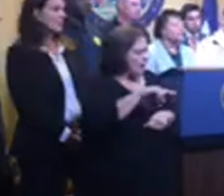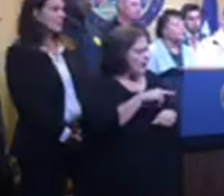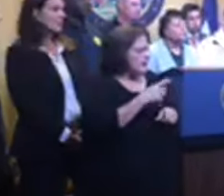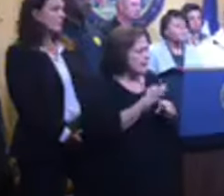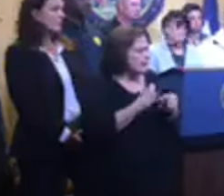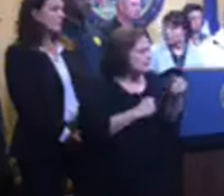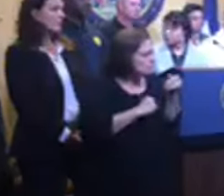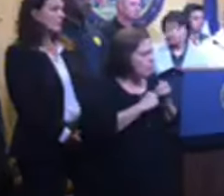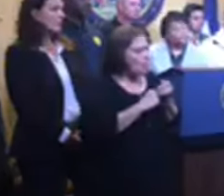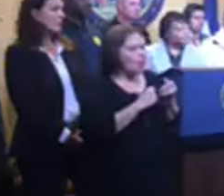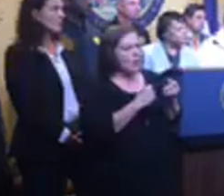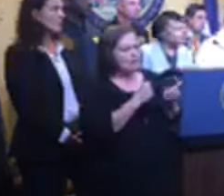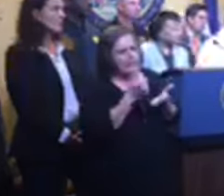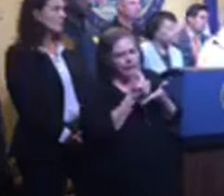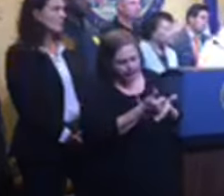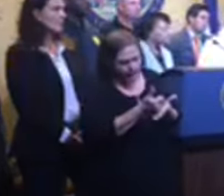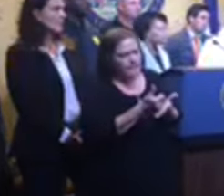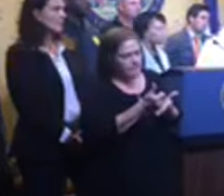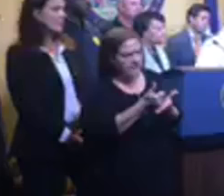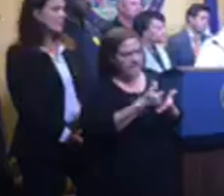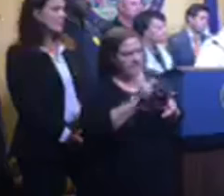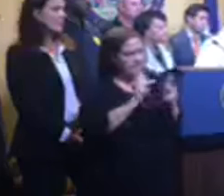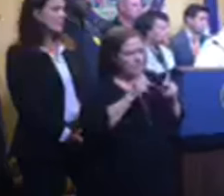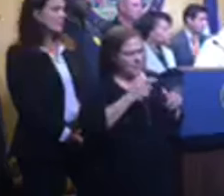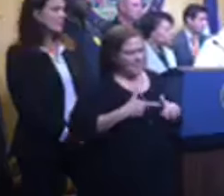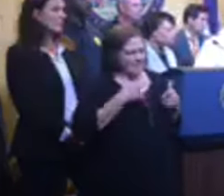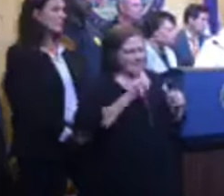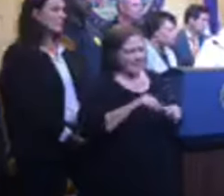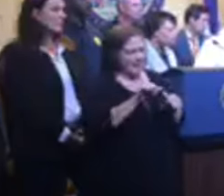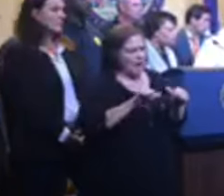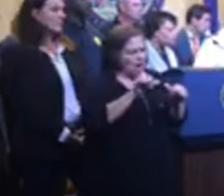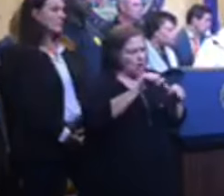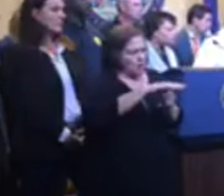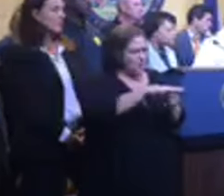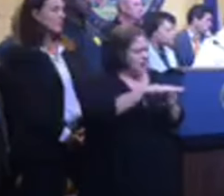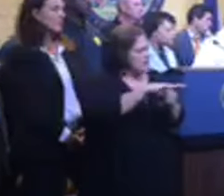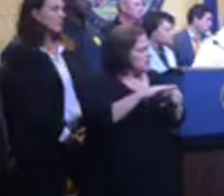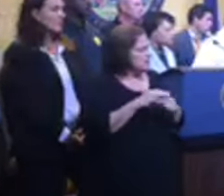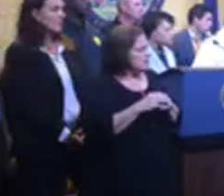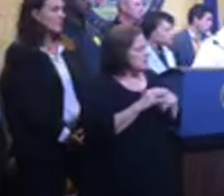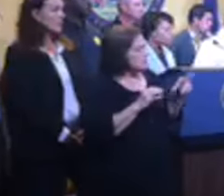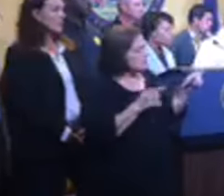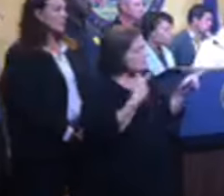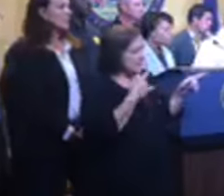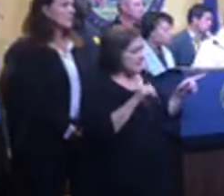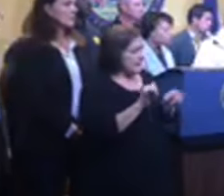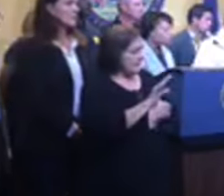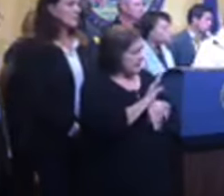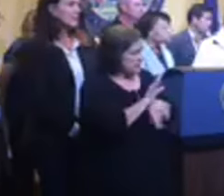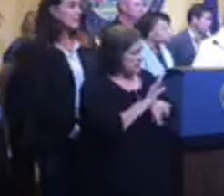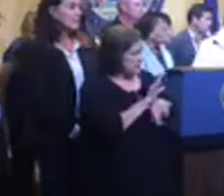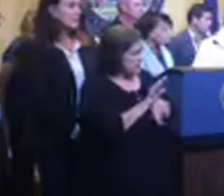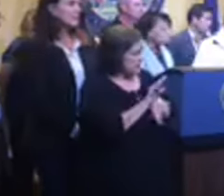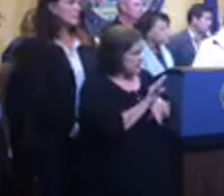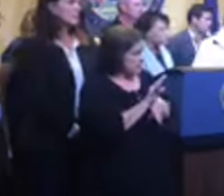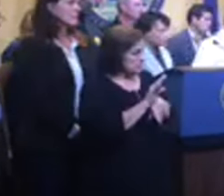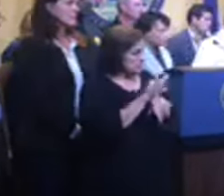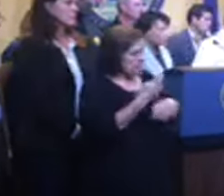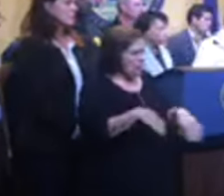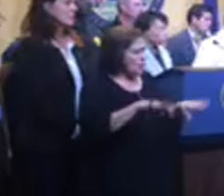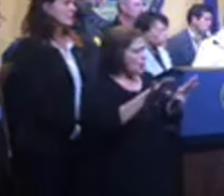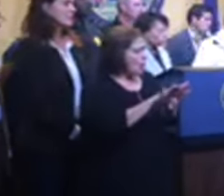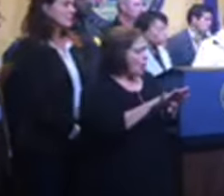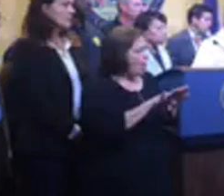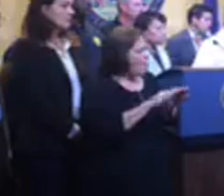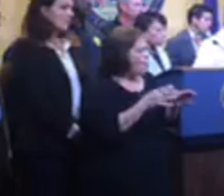services needed. Last question, WWL. For businesses that have been closed and affected, what kind of